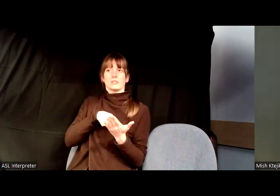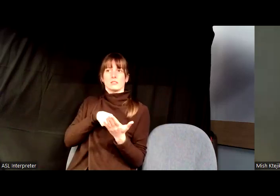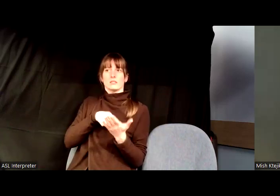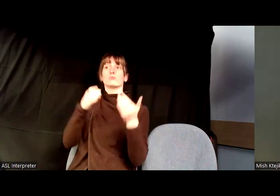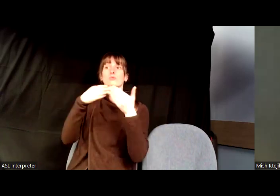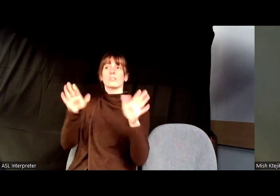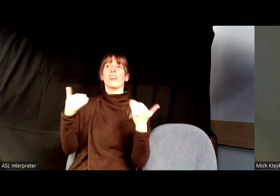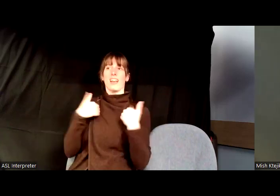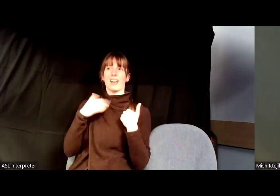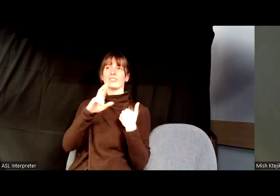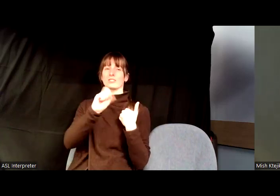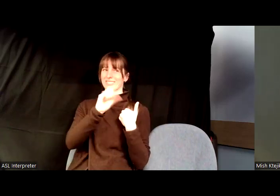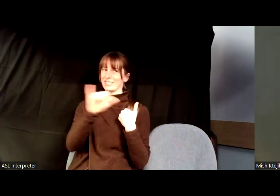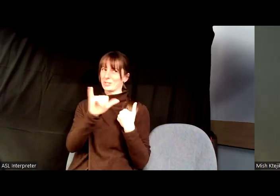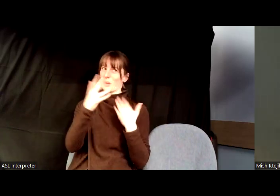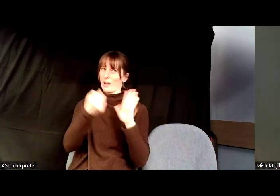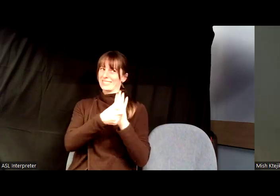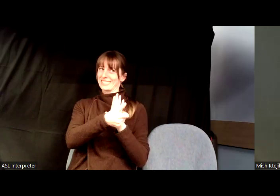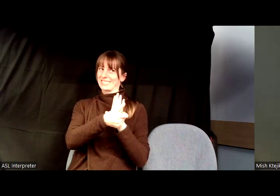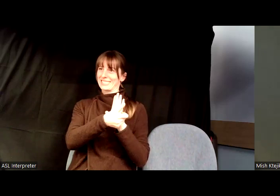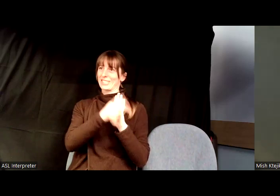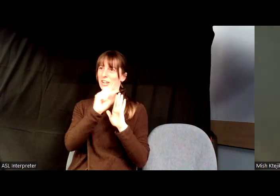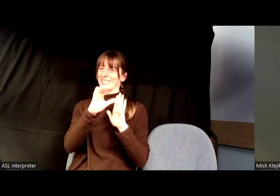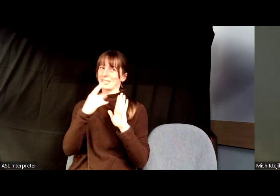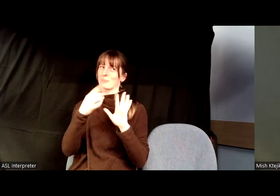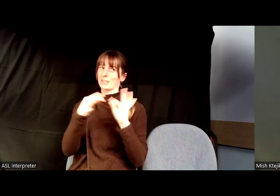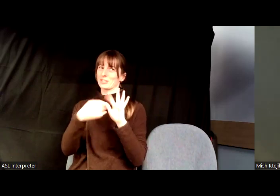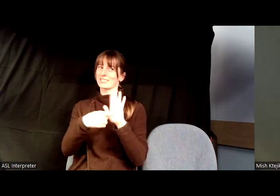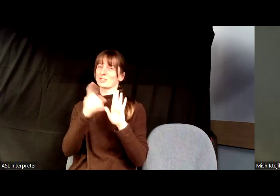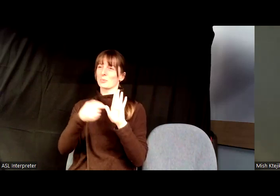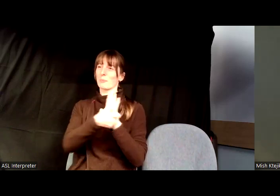regards to like the general already has the.